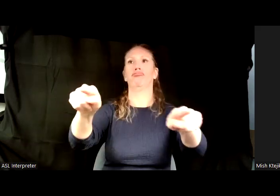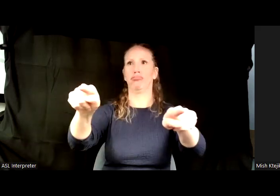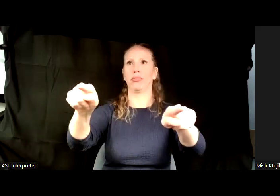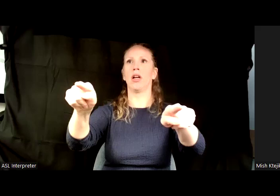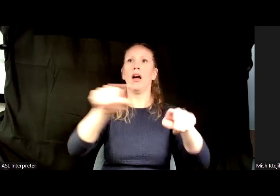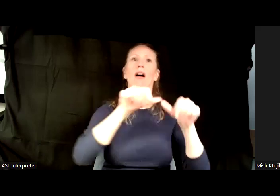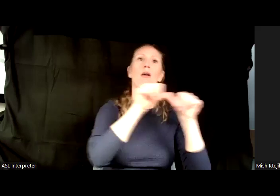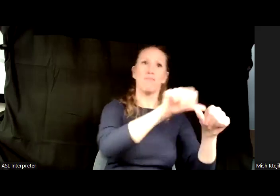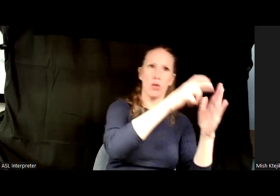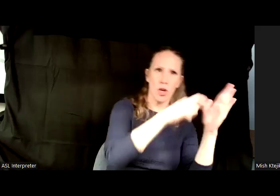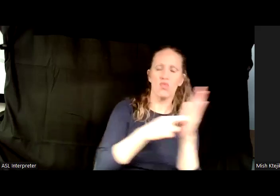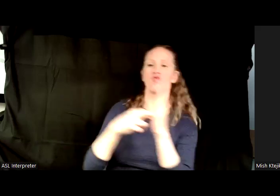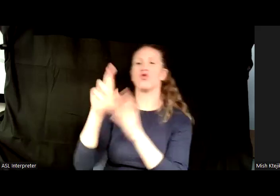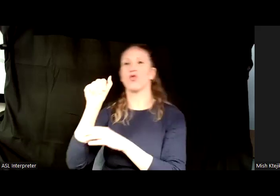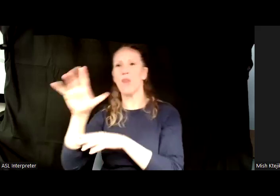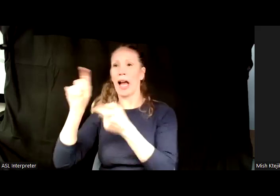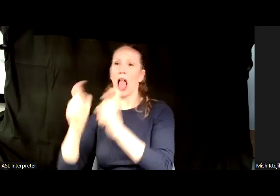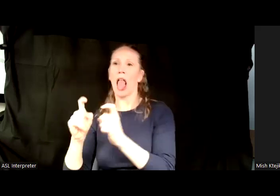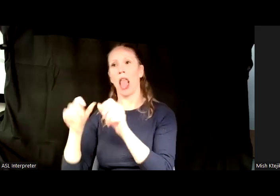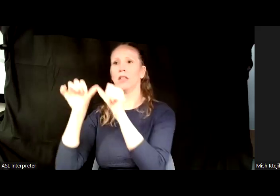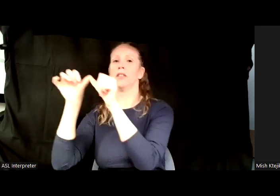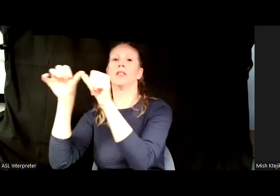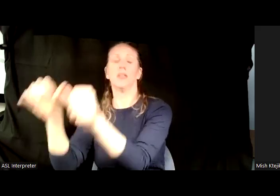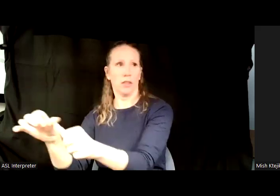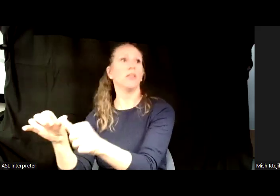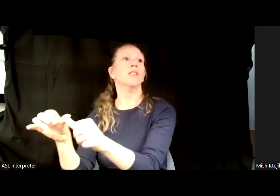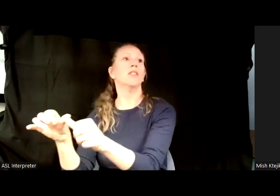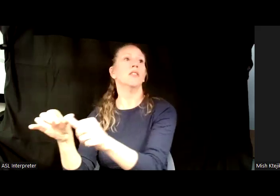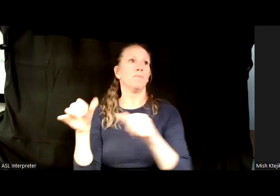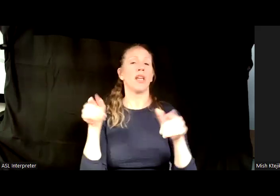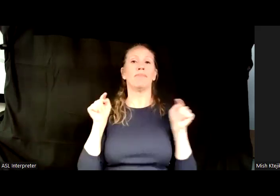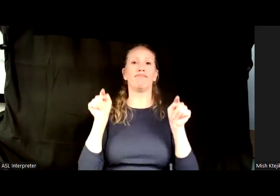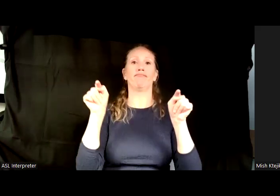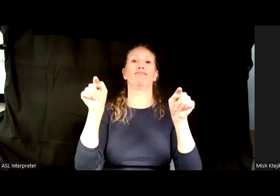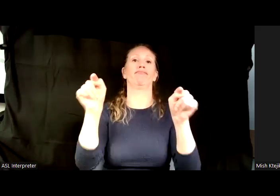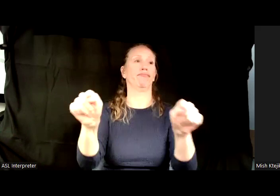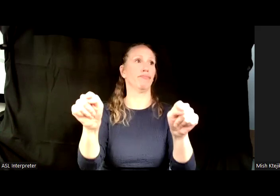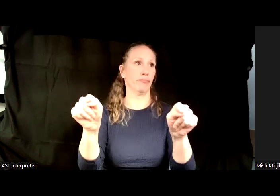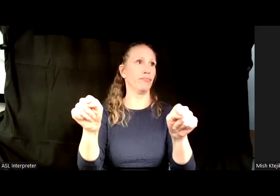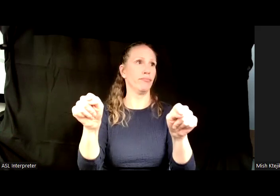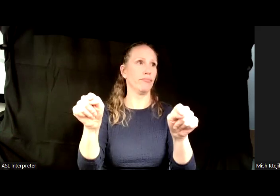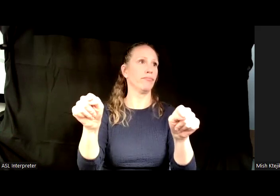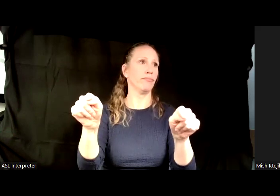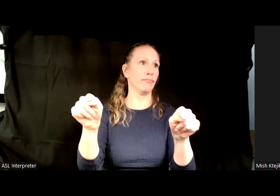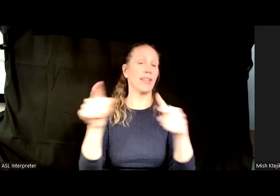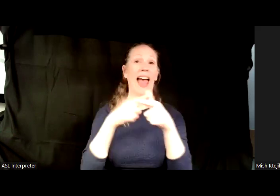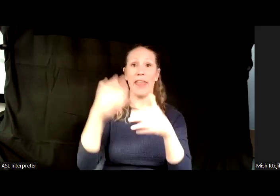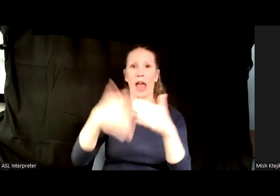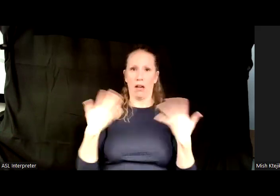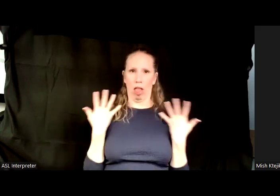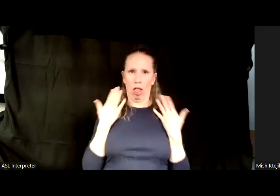the RAC and this proposed to permanent rule track. And I don't know what it meant. ...